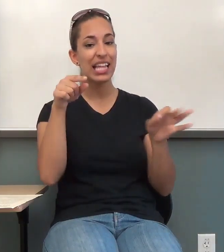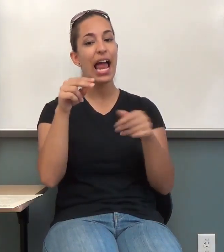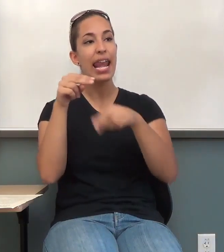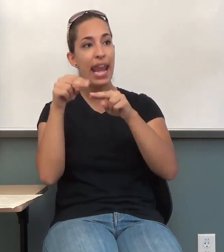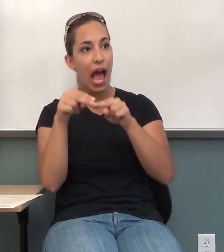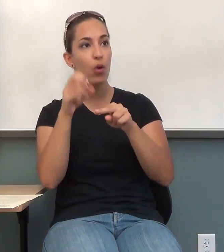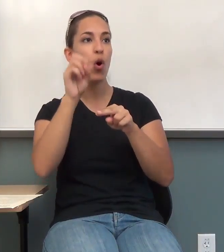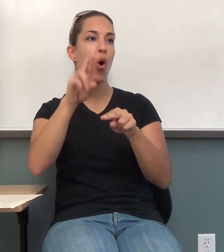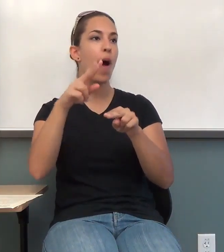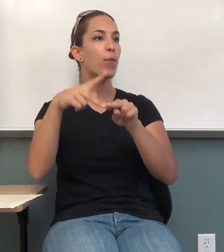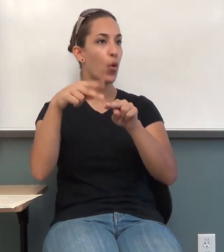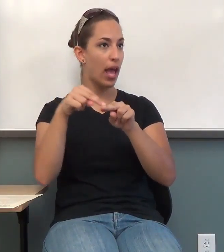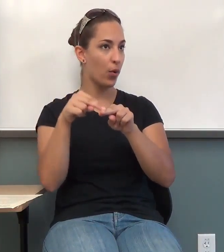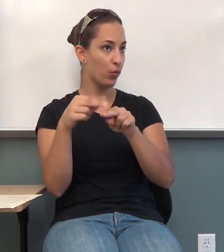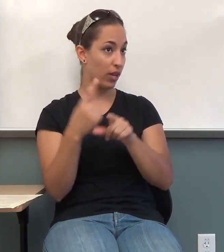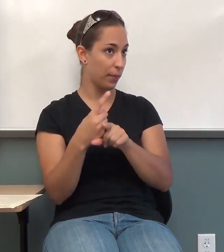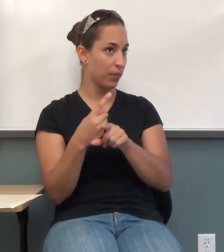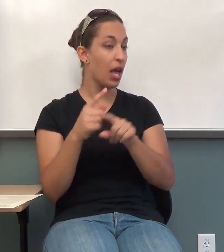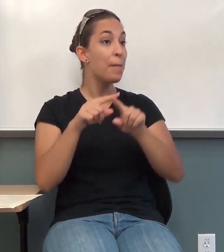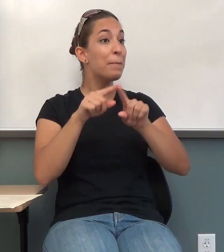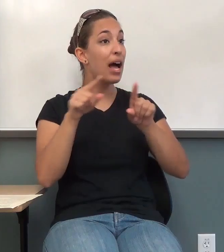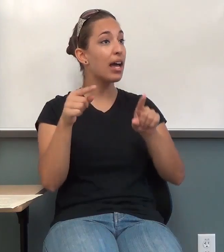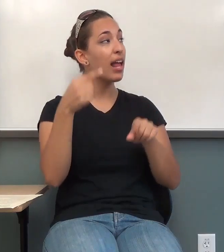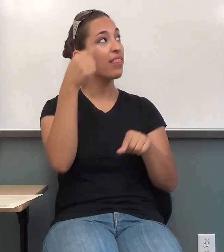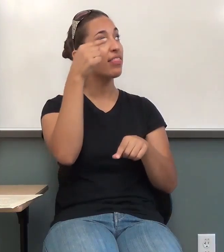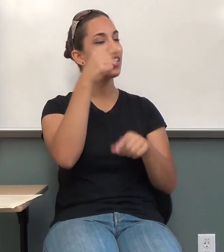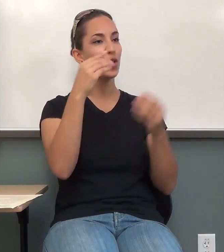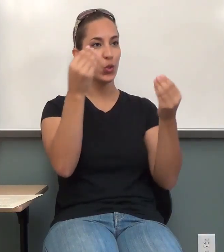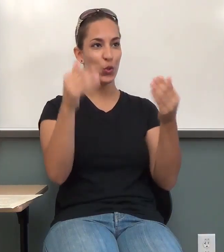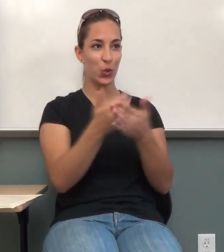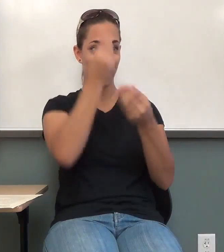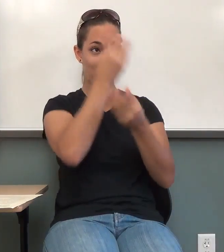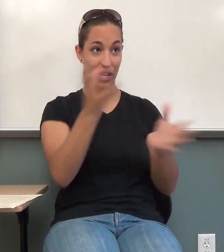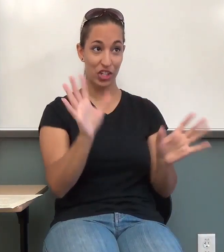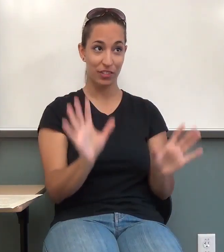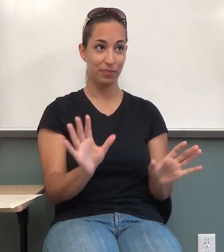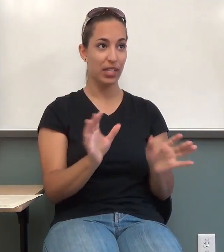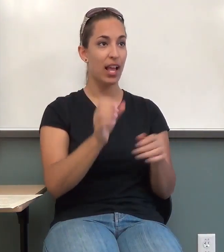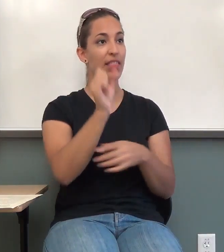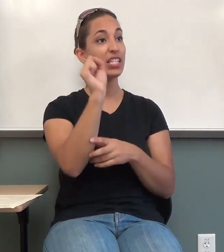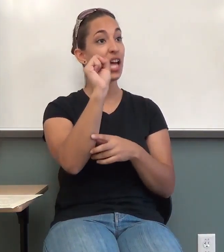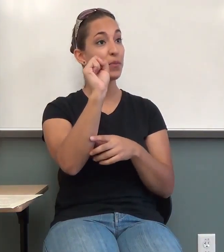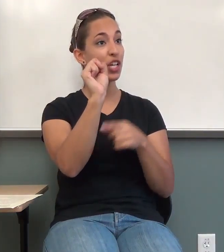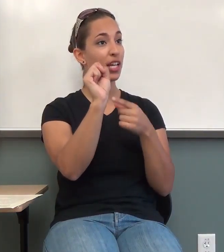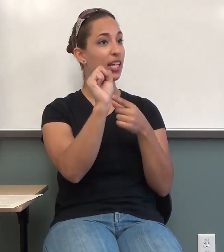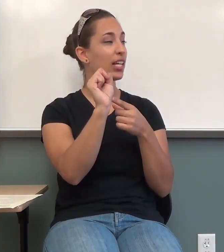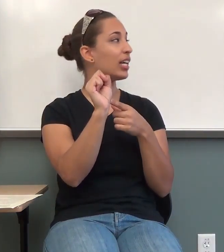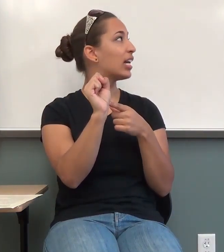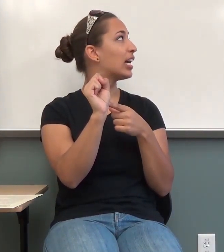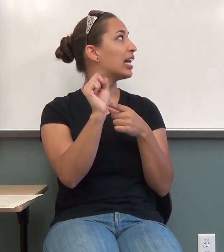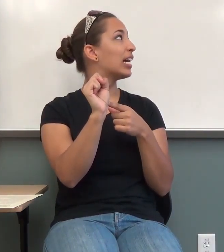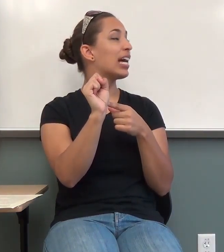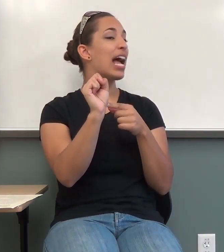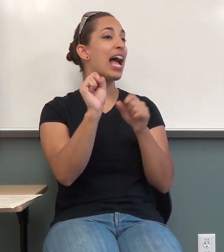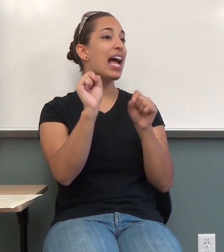a pronoun, right? But in this case, new information. The subject can be simple